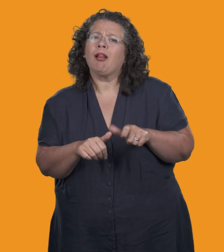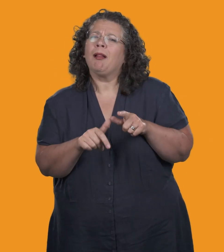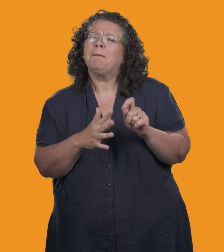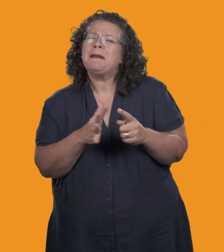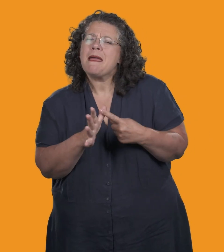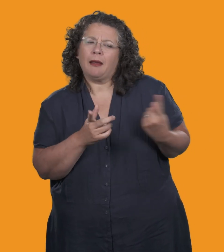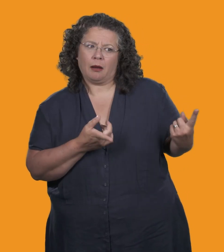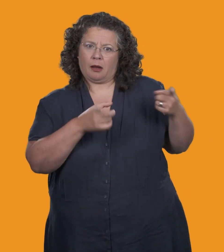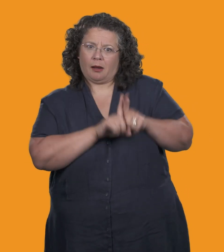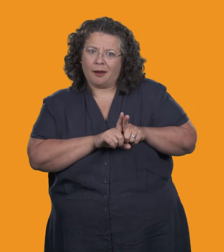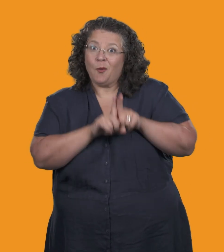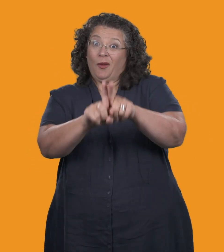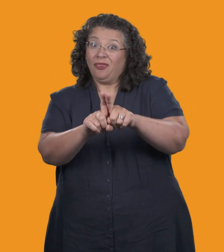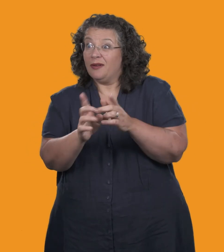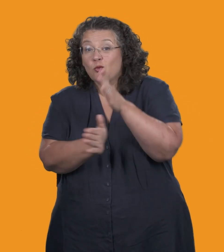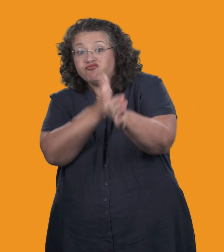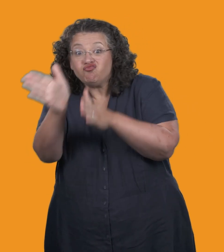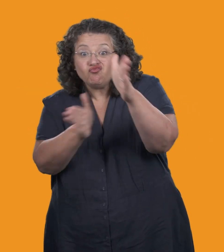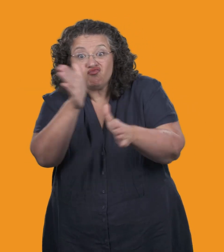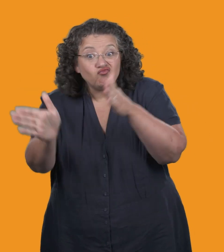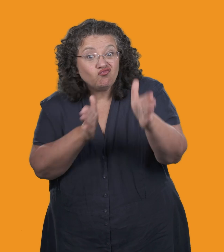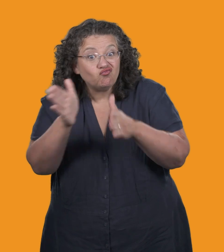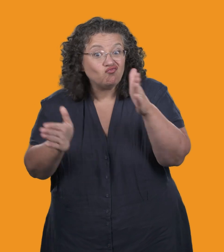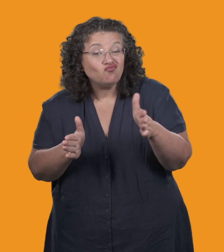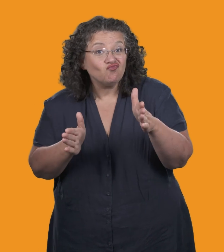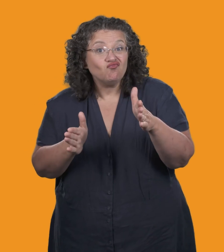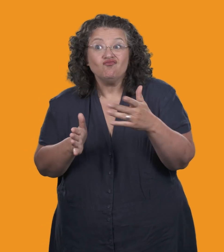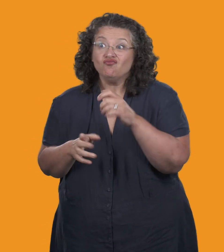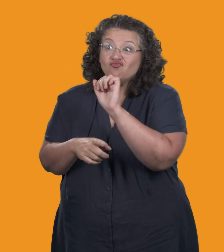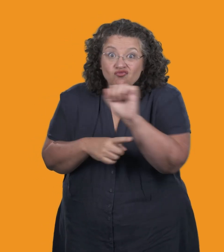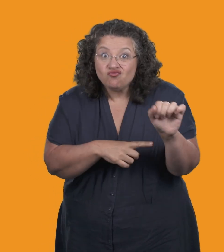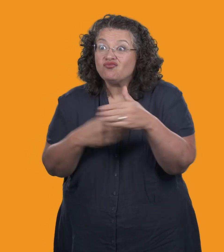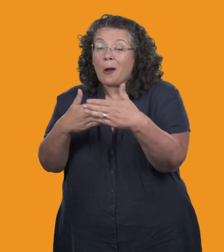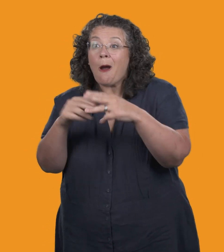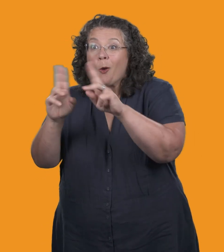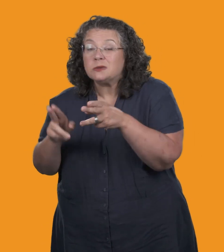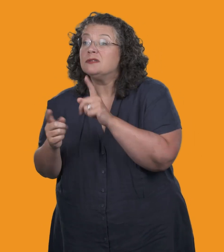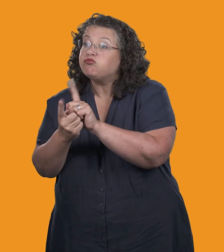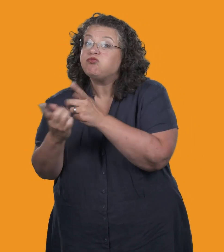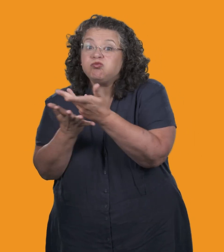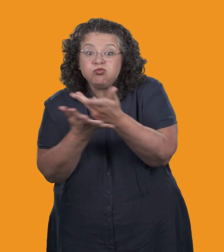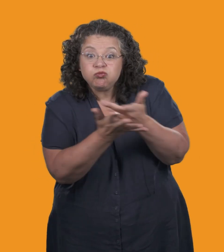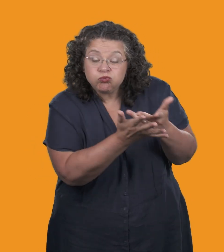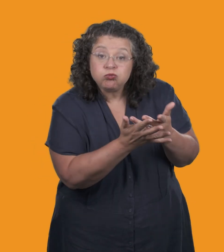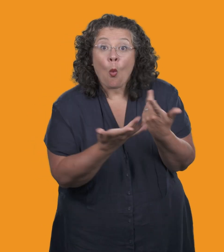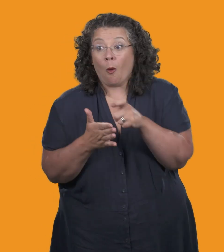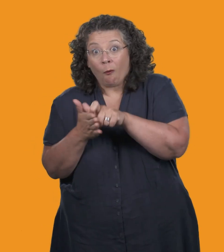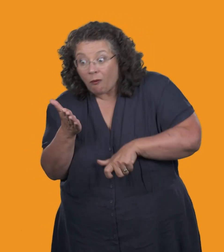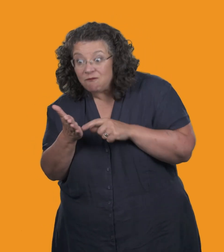He can apply to the fund for financial assistance for a personal assistant to accompany him